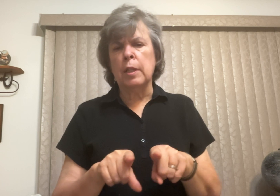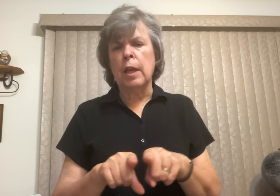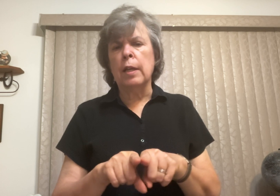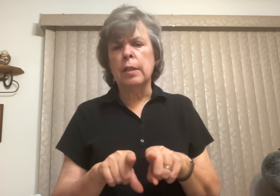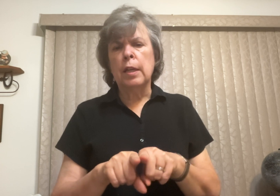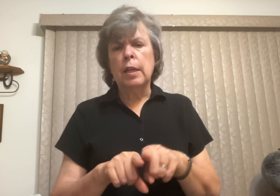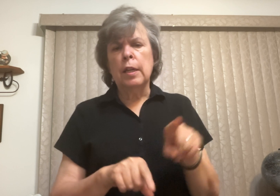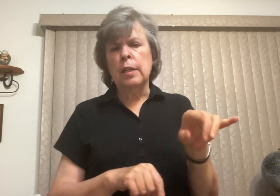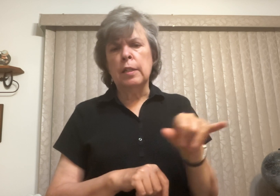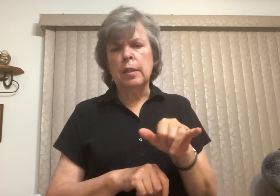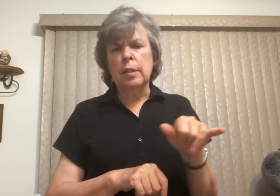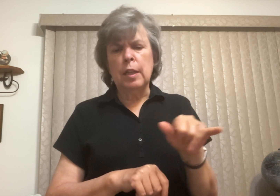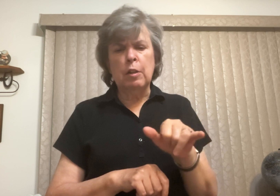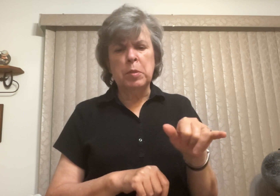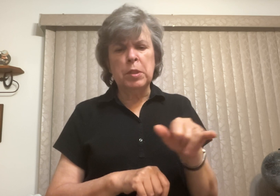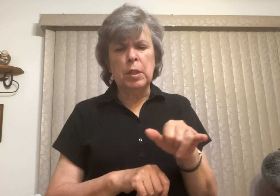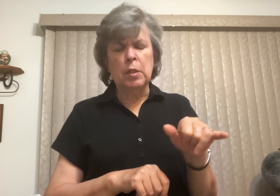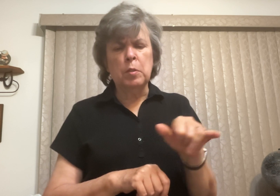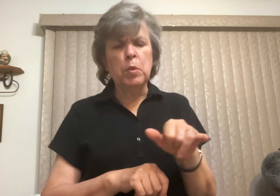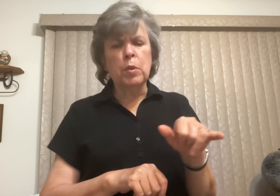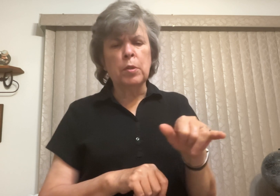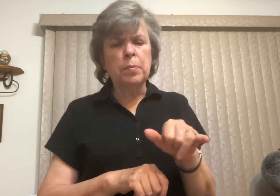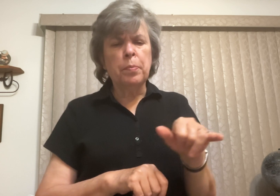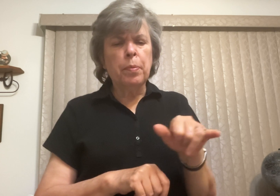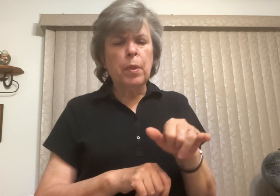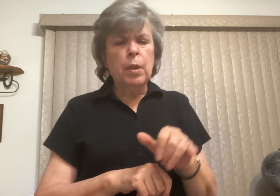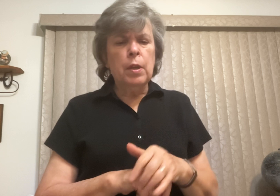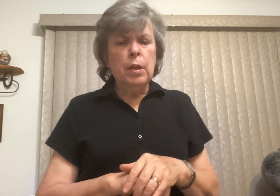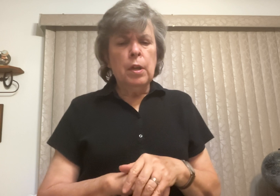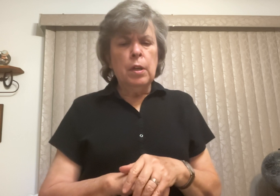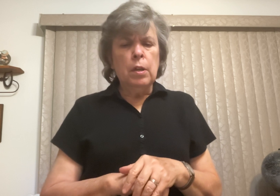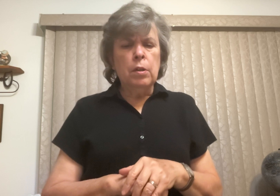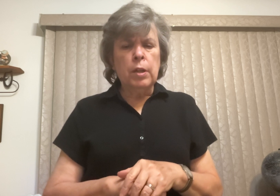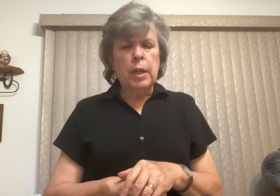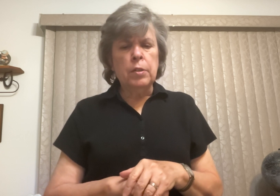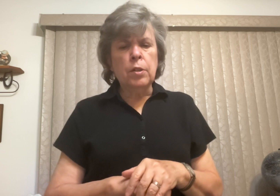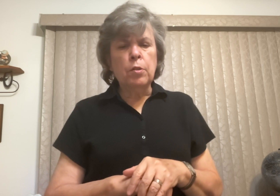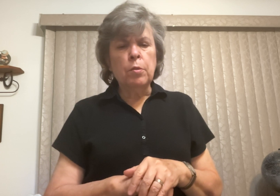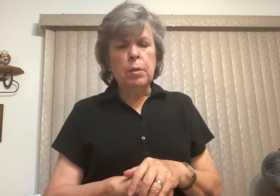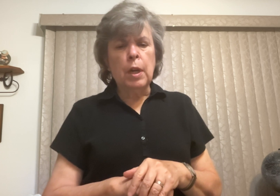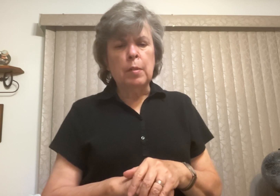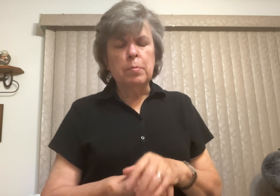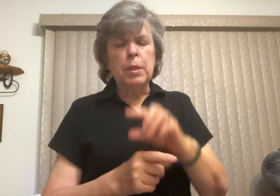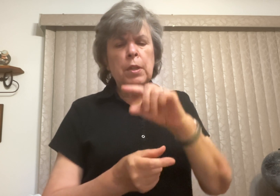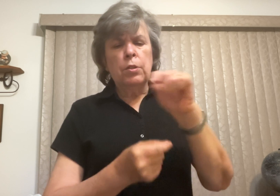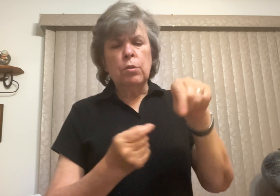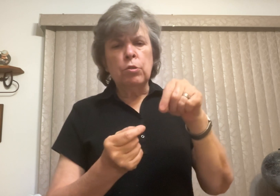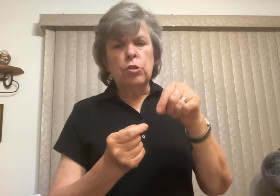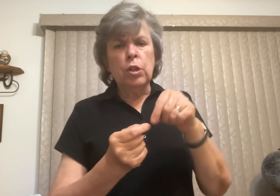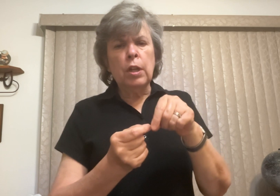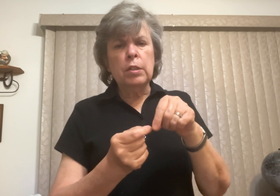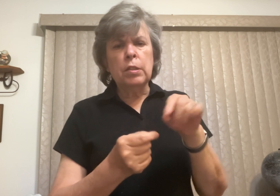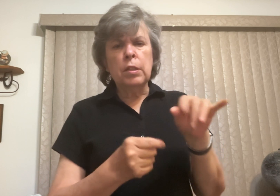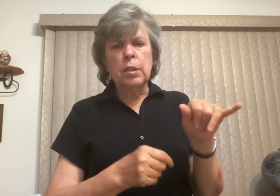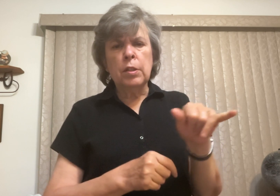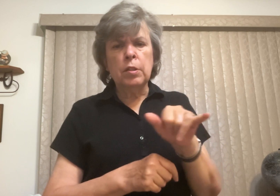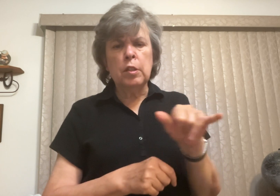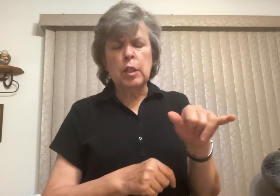that, and now I'm seeing this more. Okay, so just the same